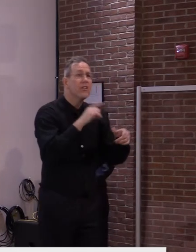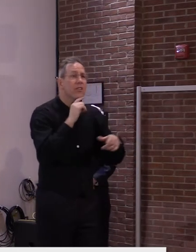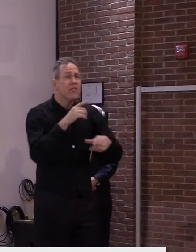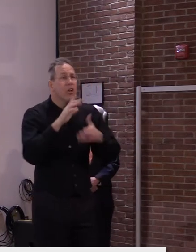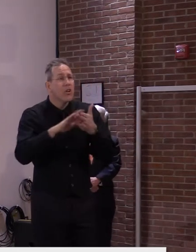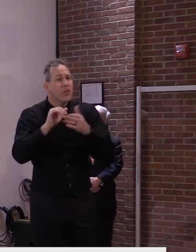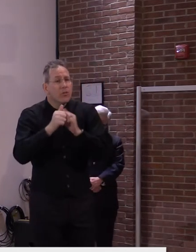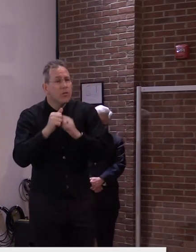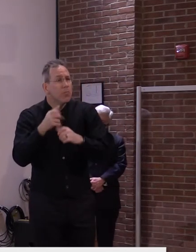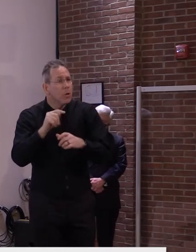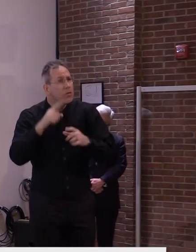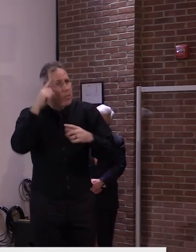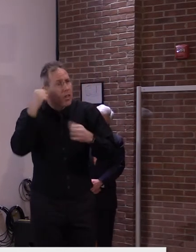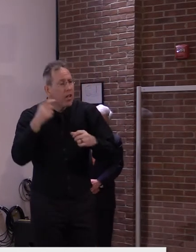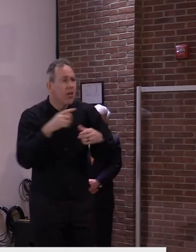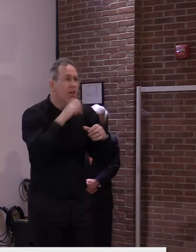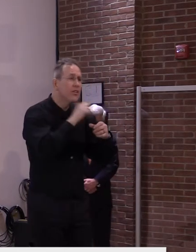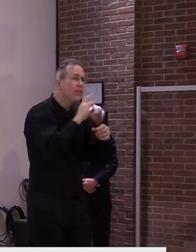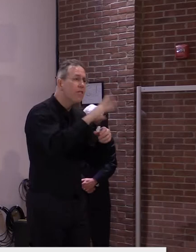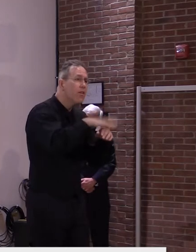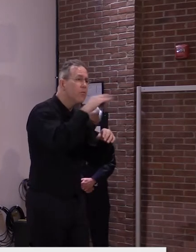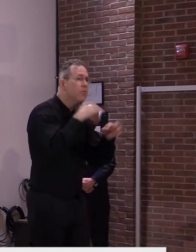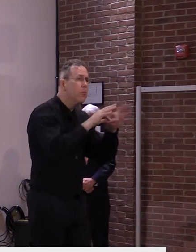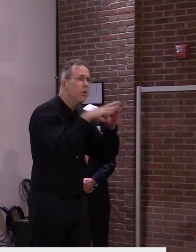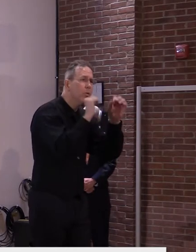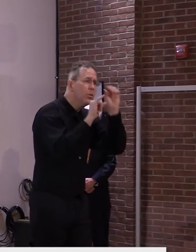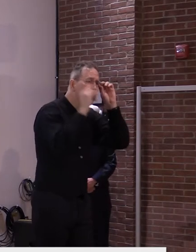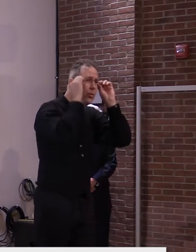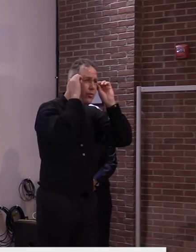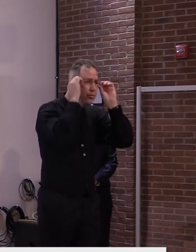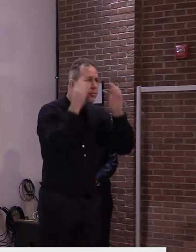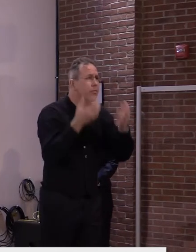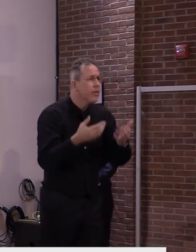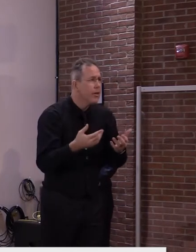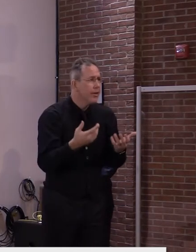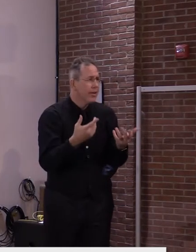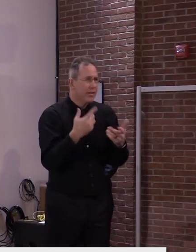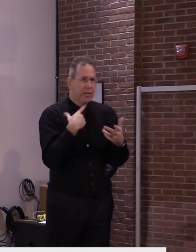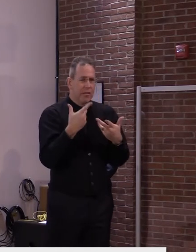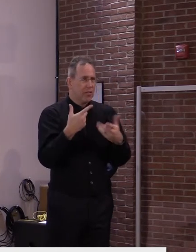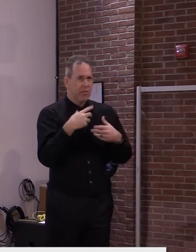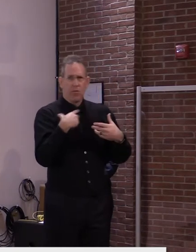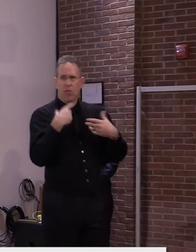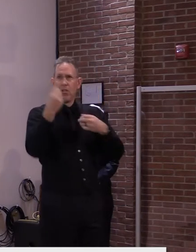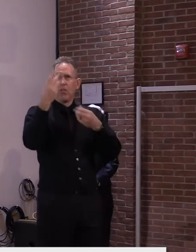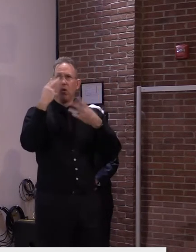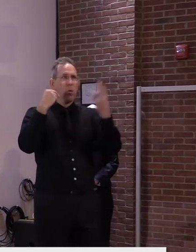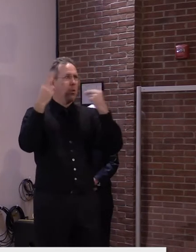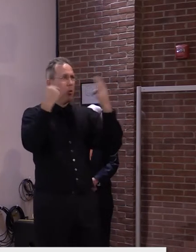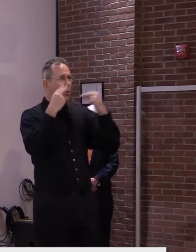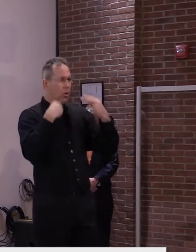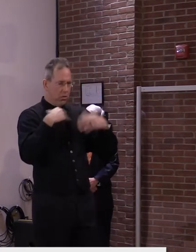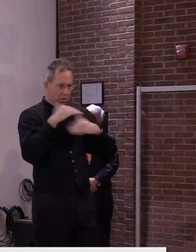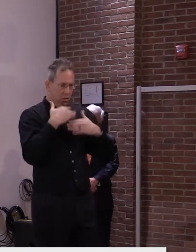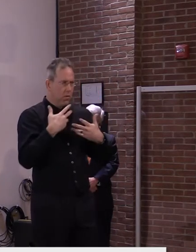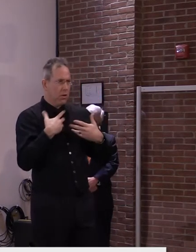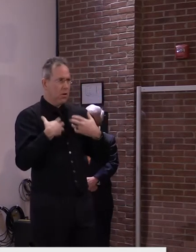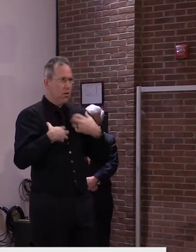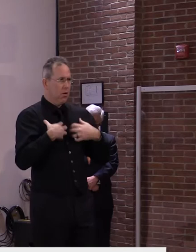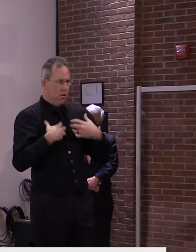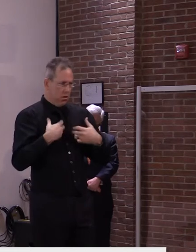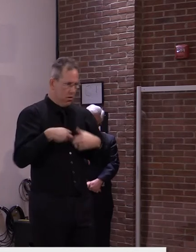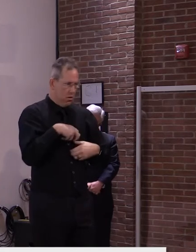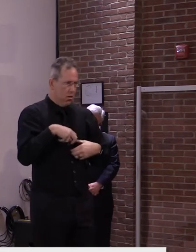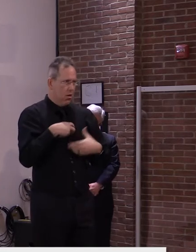we all recognize the significant impact that mental health is having on the population at large. And